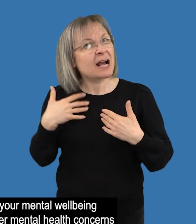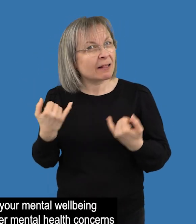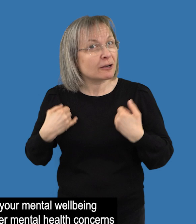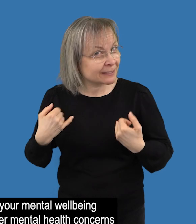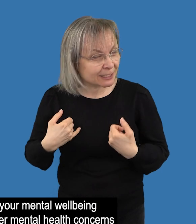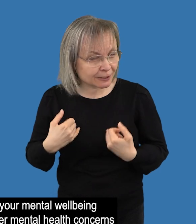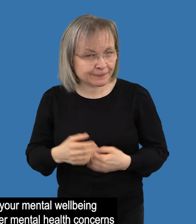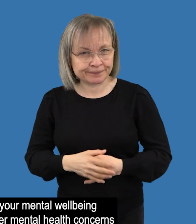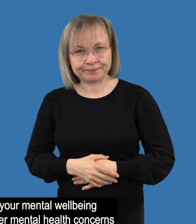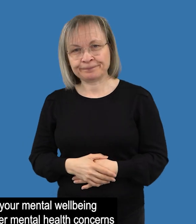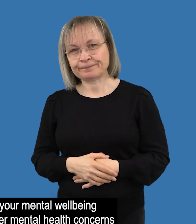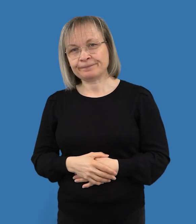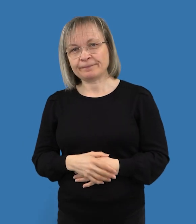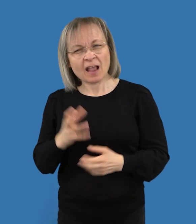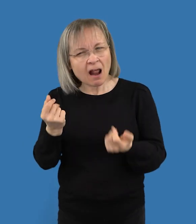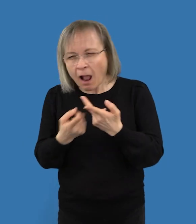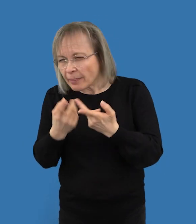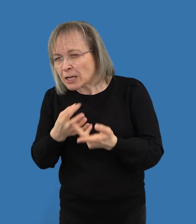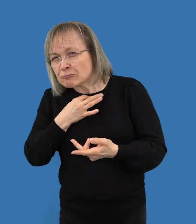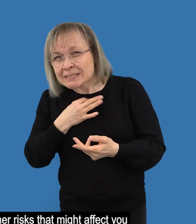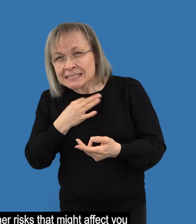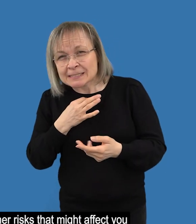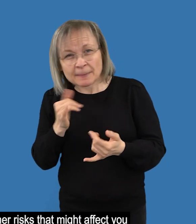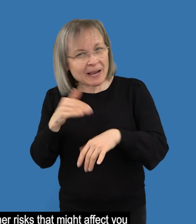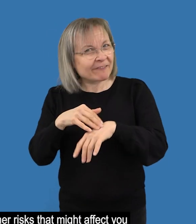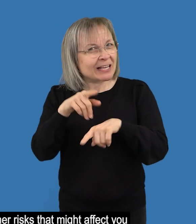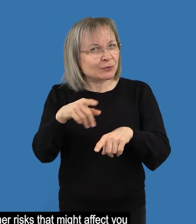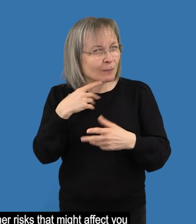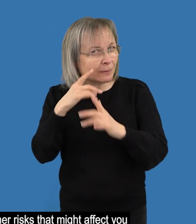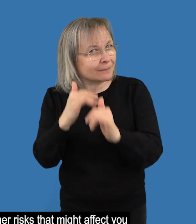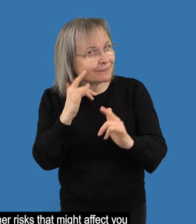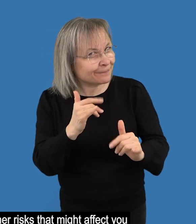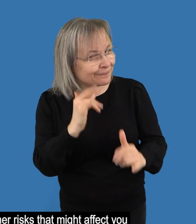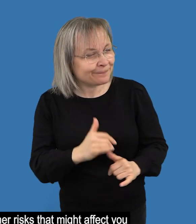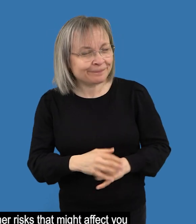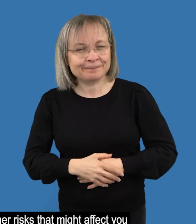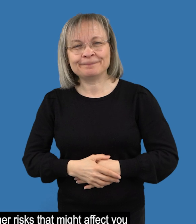other mental health concerns. Any other risks that might affect you.